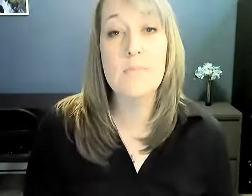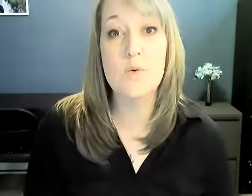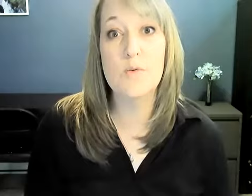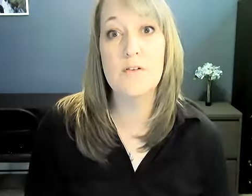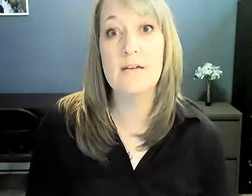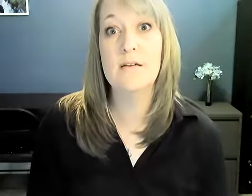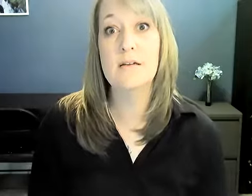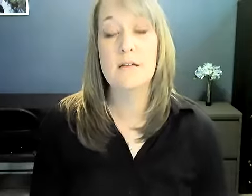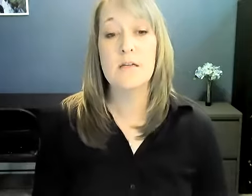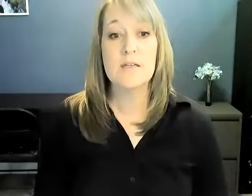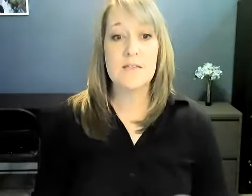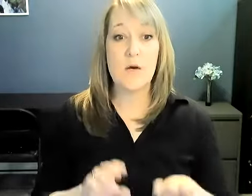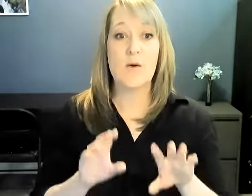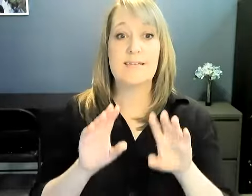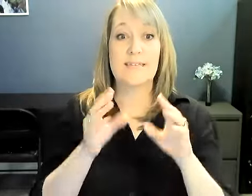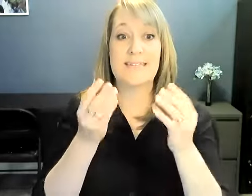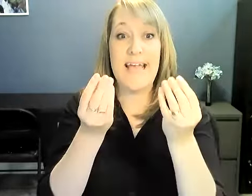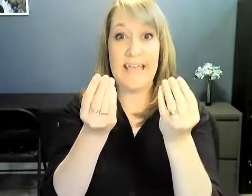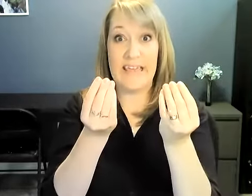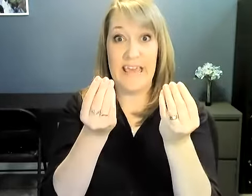Move. So it's like give,